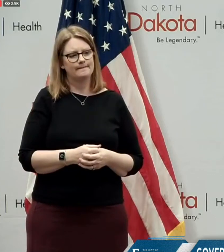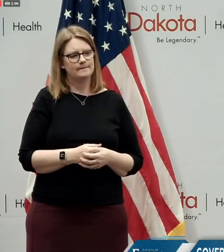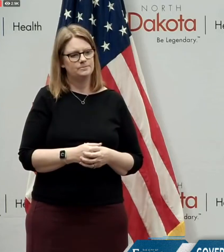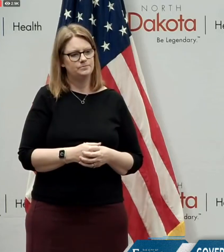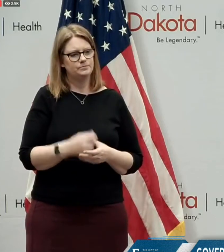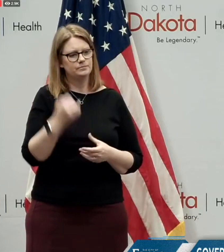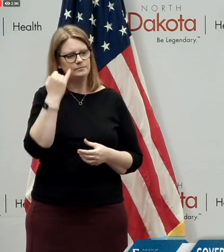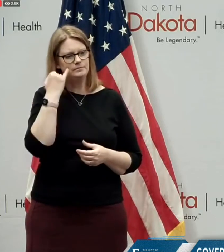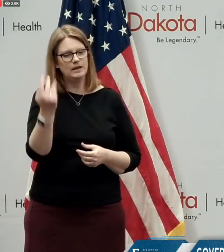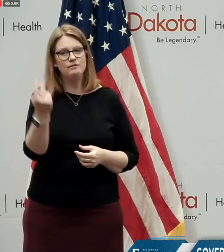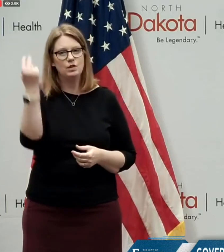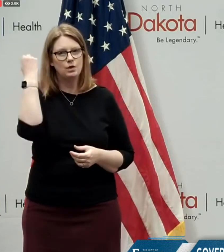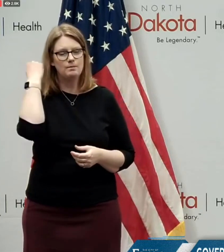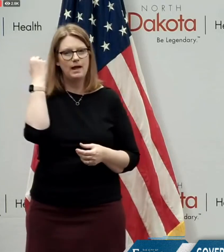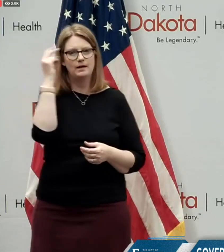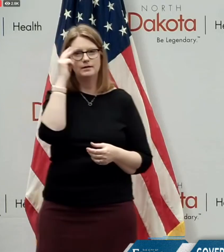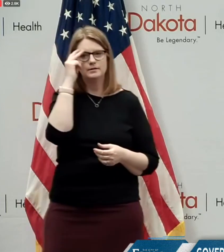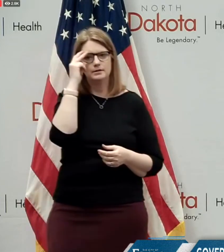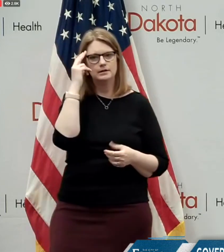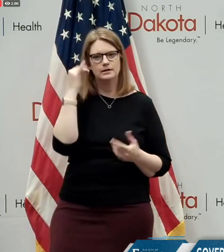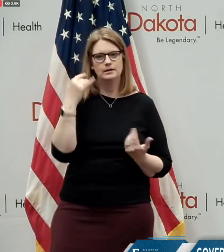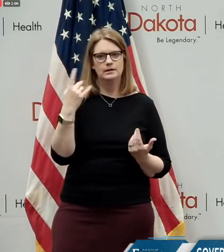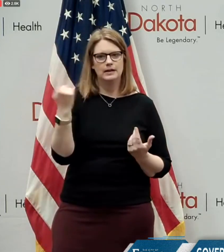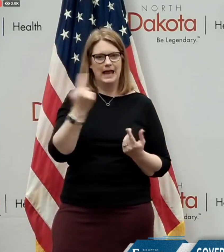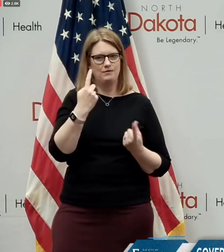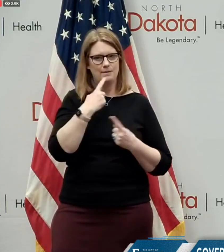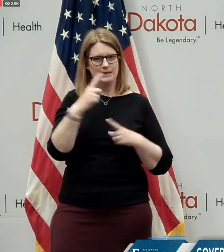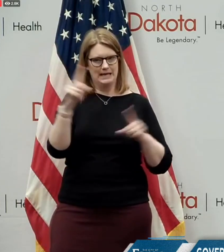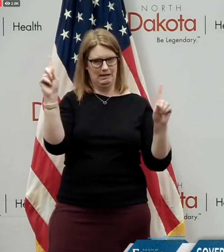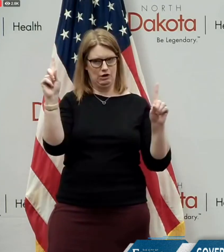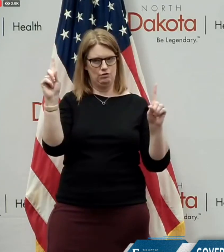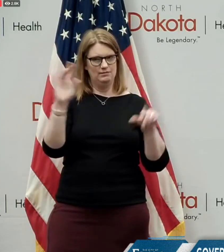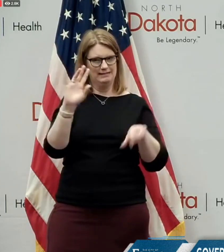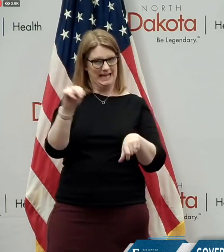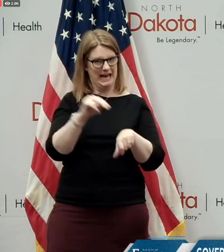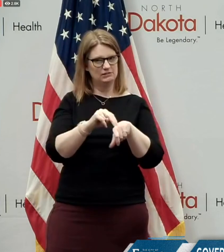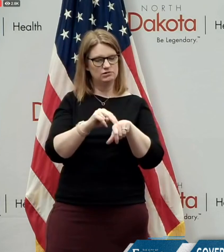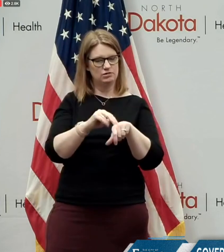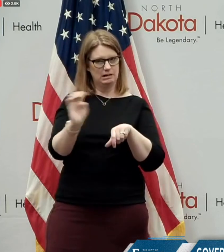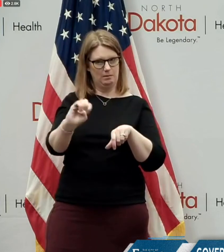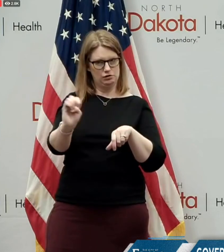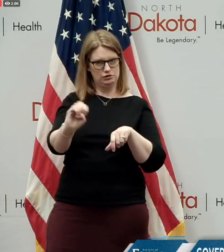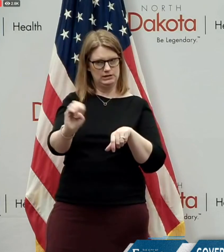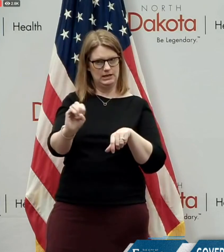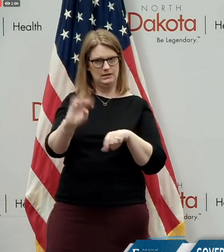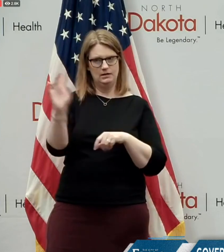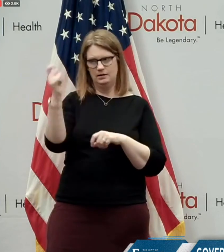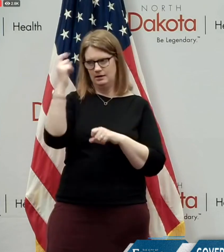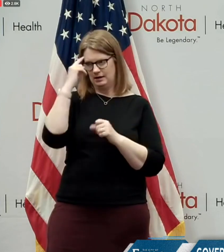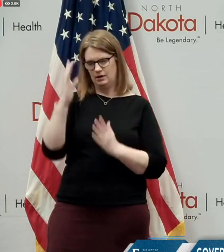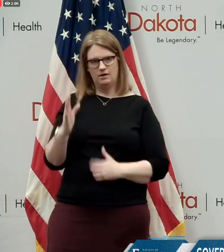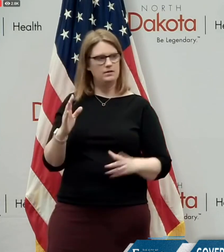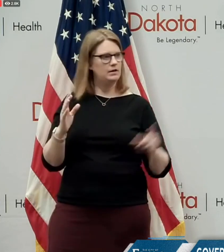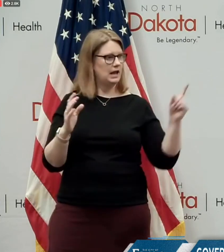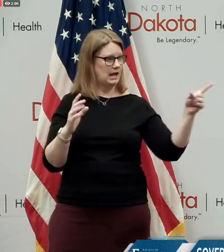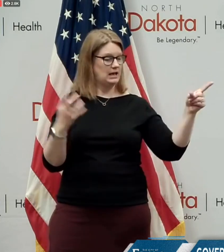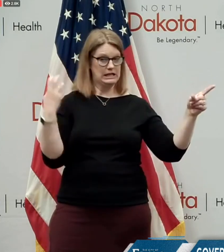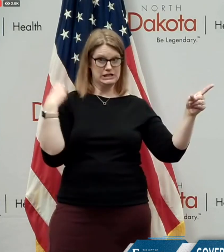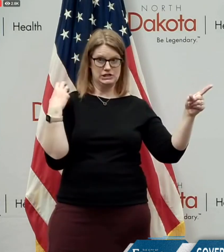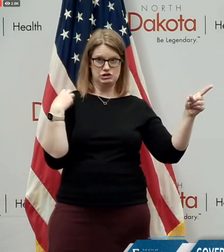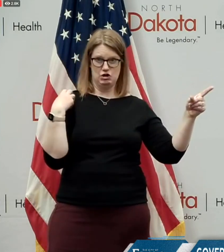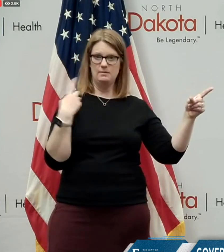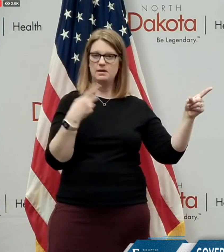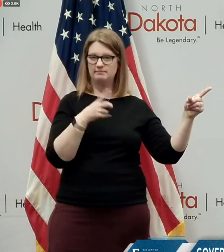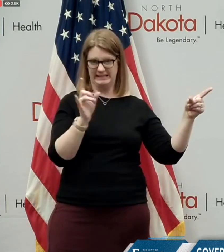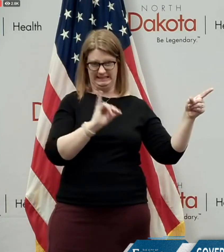you look back when this had it, everybody declared the national state of emergency. Governor, as a chairman of a sovereign nation, they do